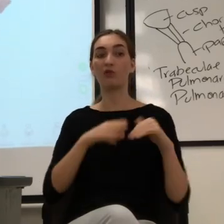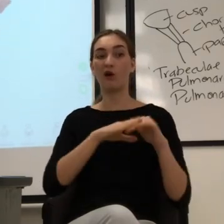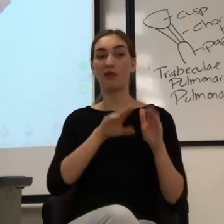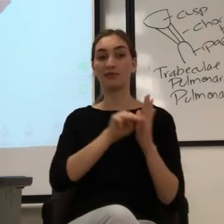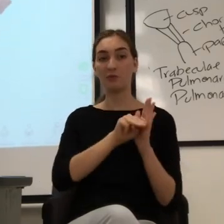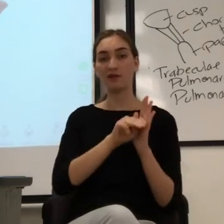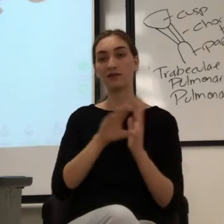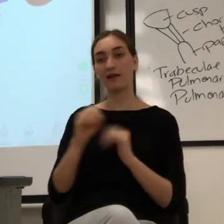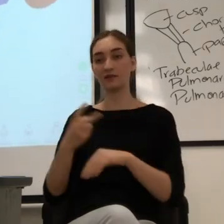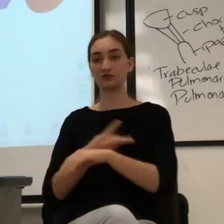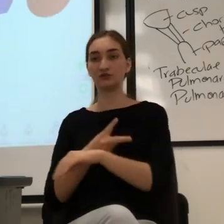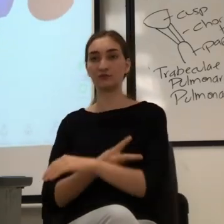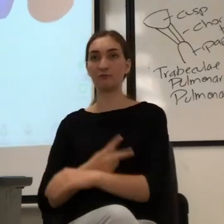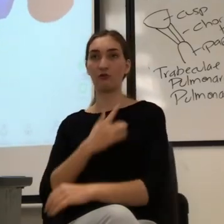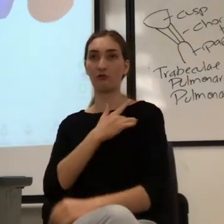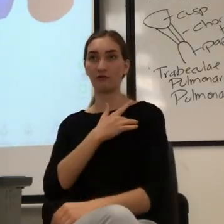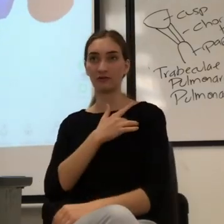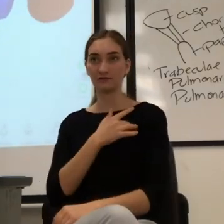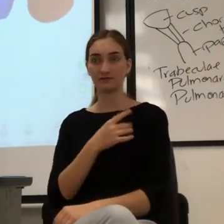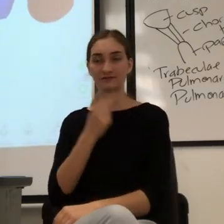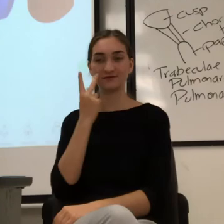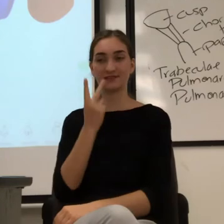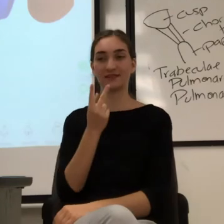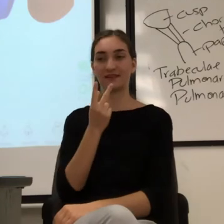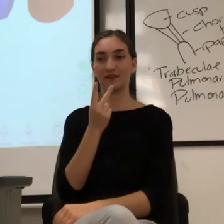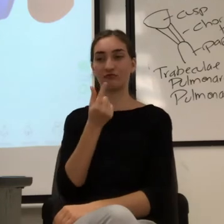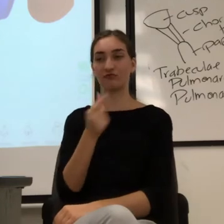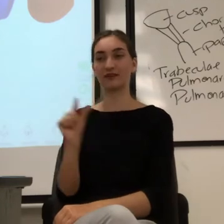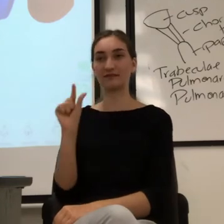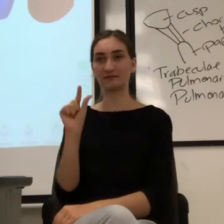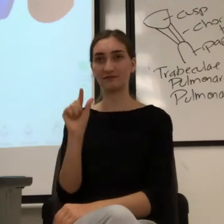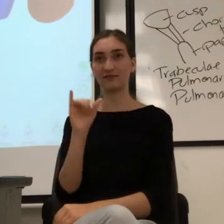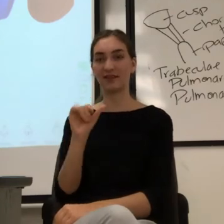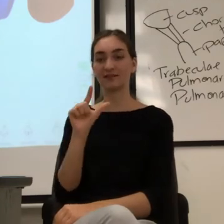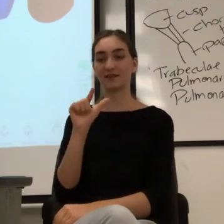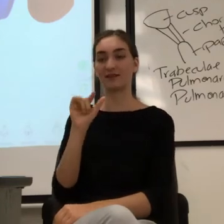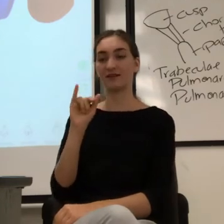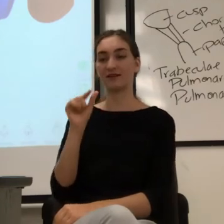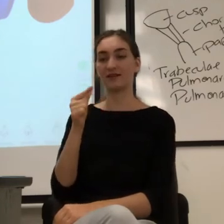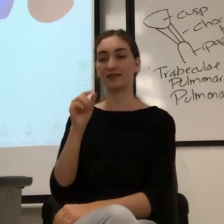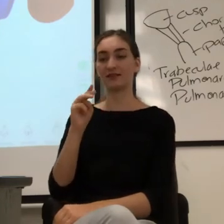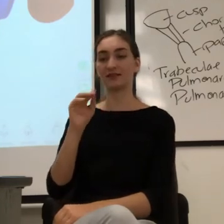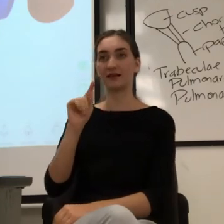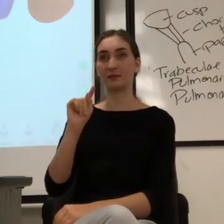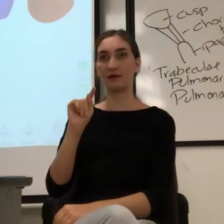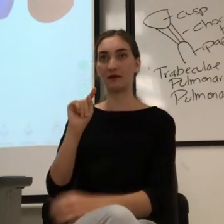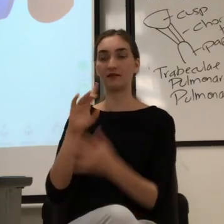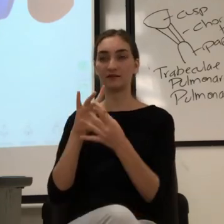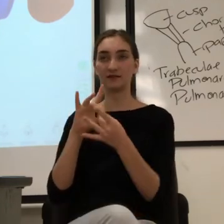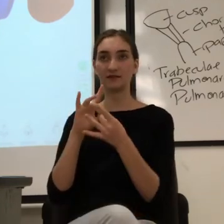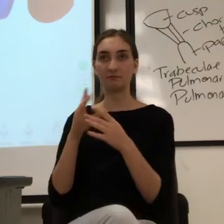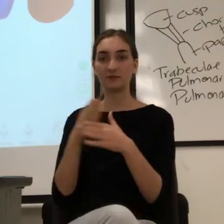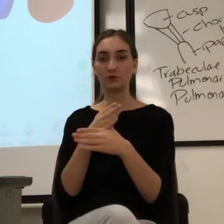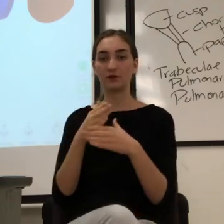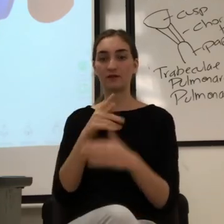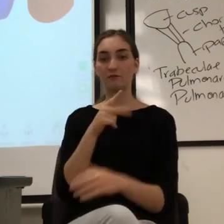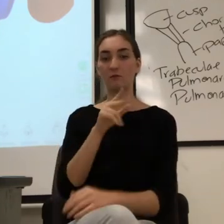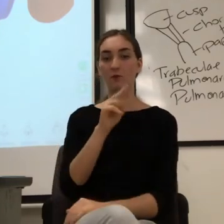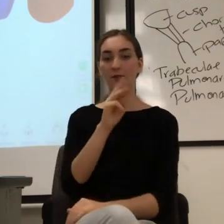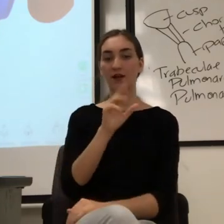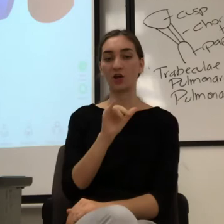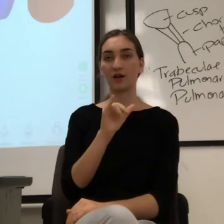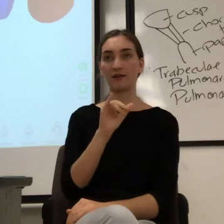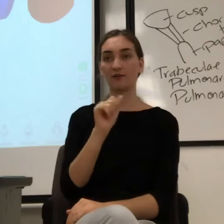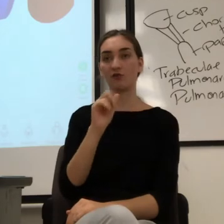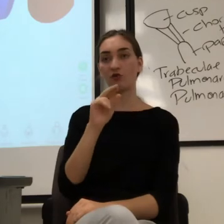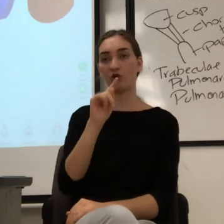See that thing highlighted in green? It's a structure, it's a ligament between the pulmonary artery or pulmonary